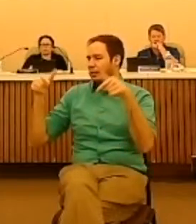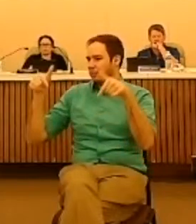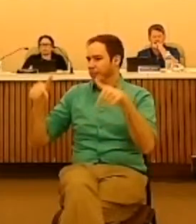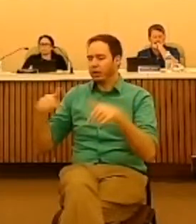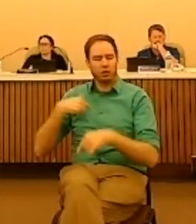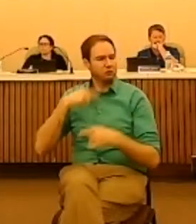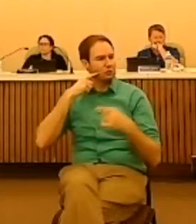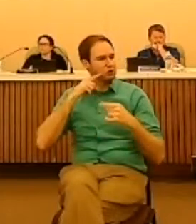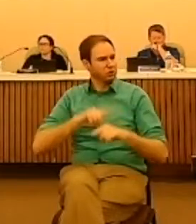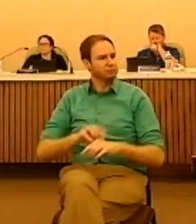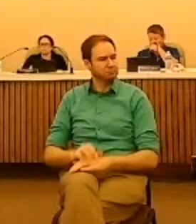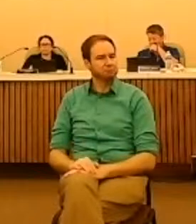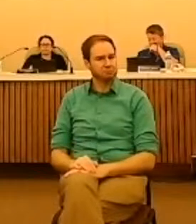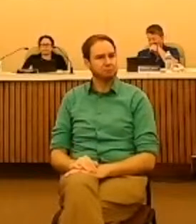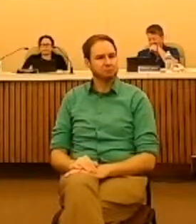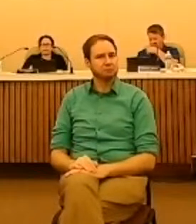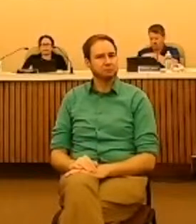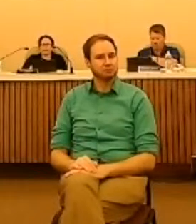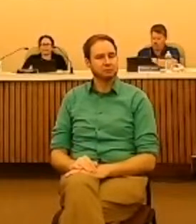Great.